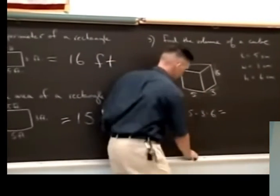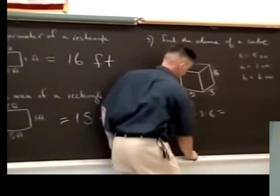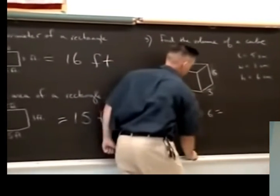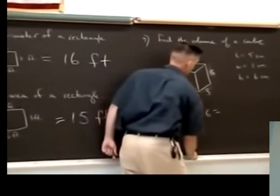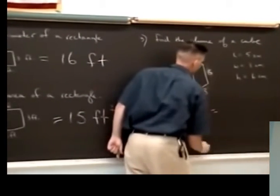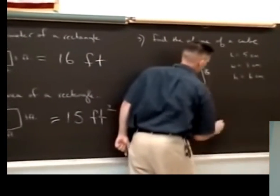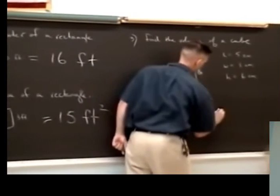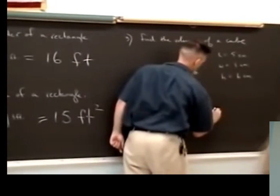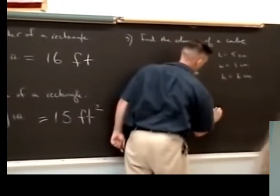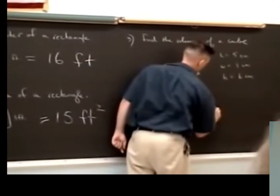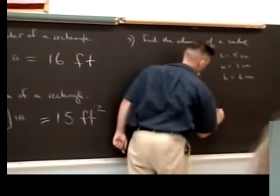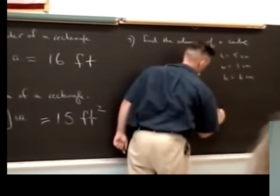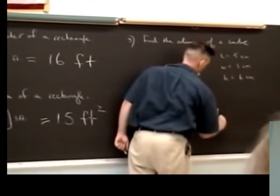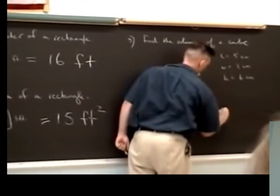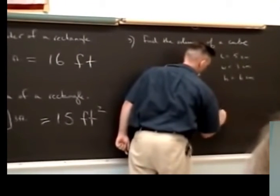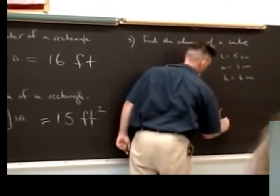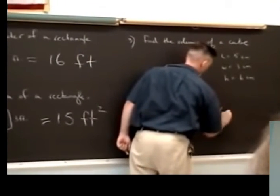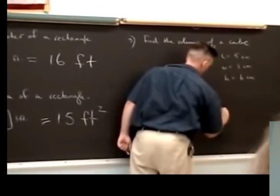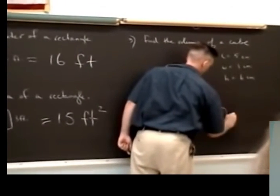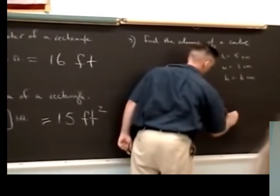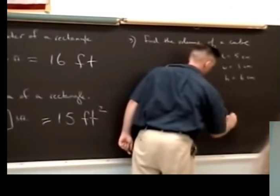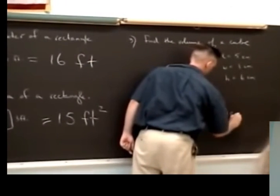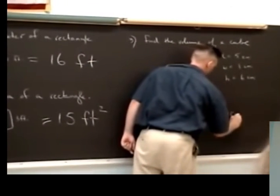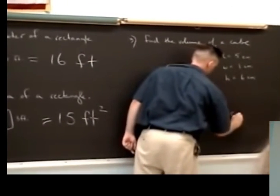So your answer would be 90, correct. Good job, guys.